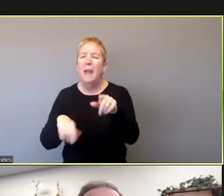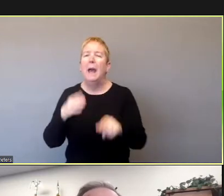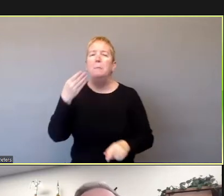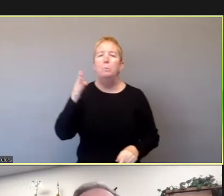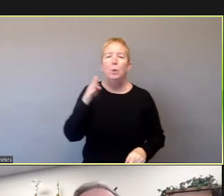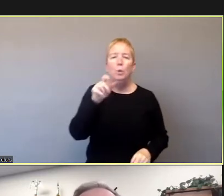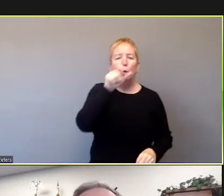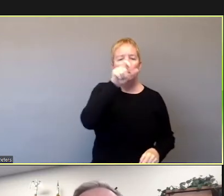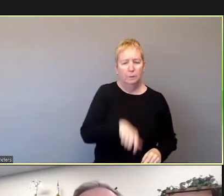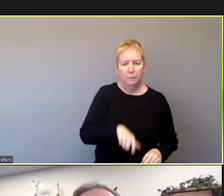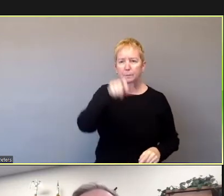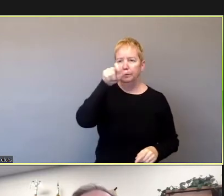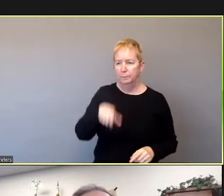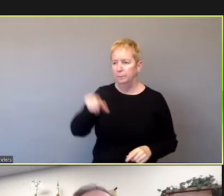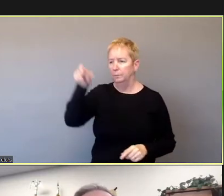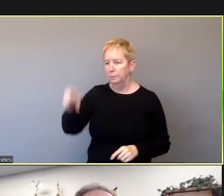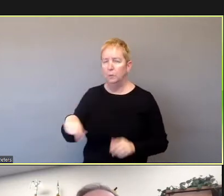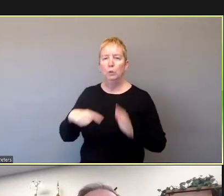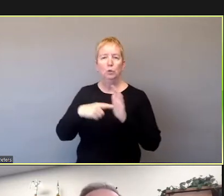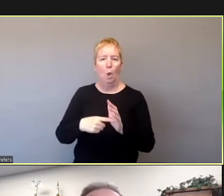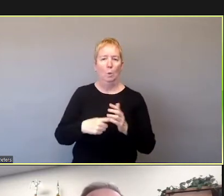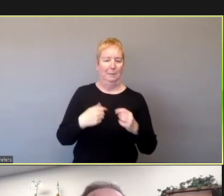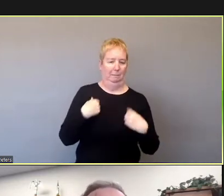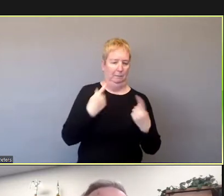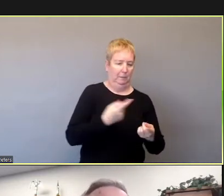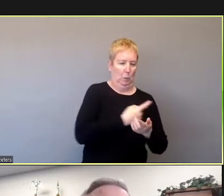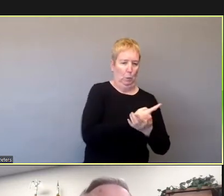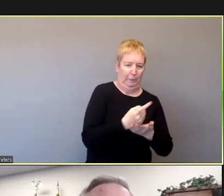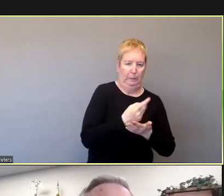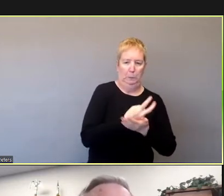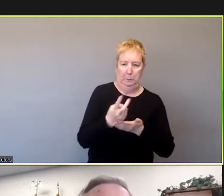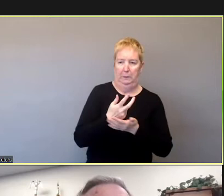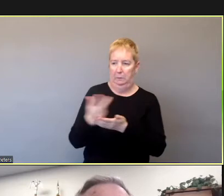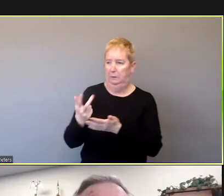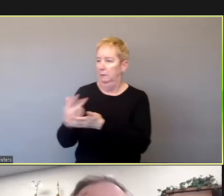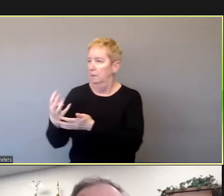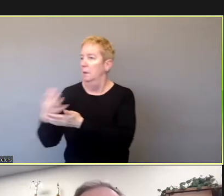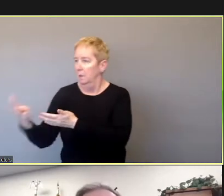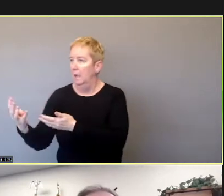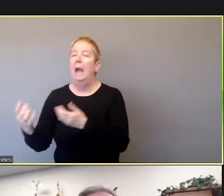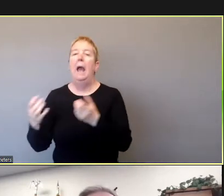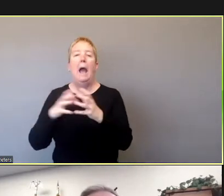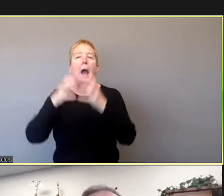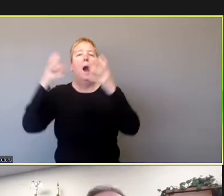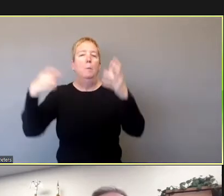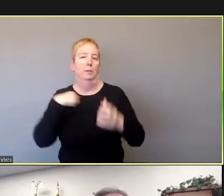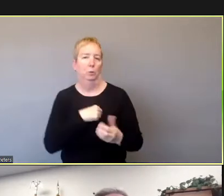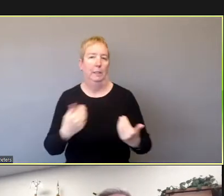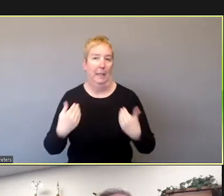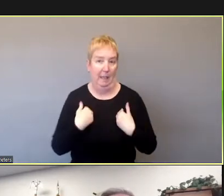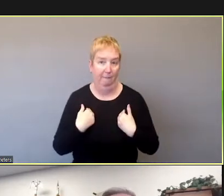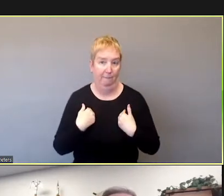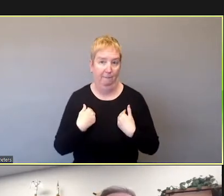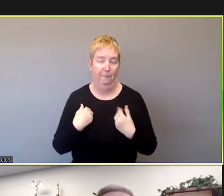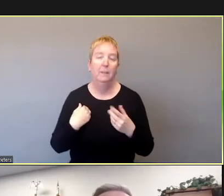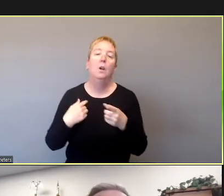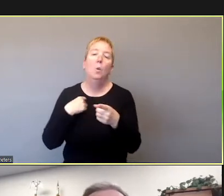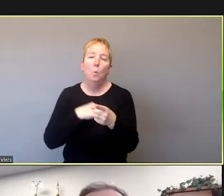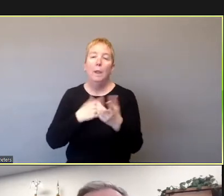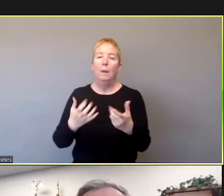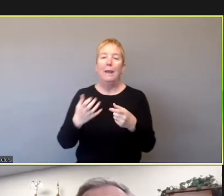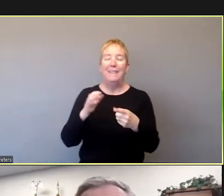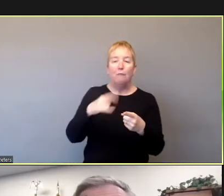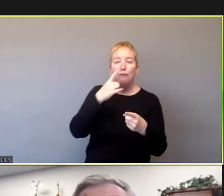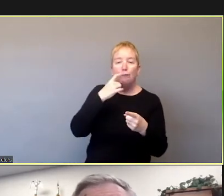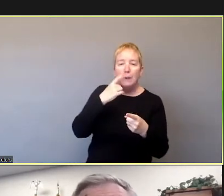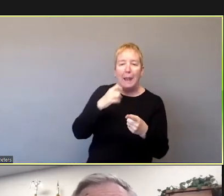have in stock, and the red bars are how much we're giving. And we'd like to see that red bar go up in the coming weeks to